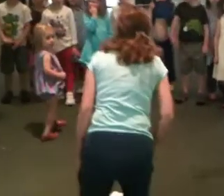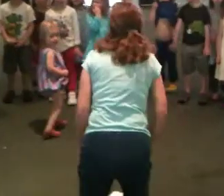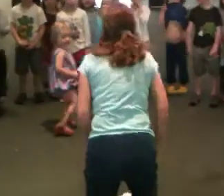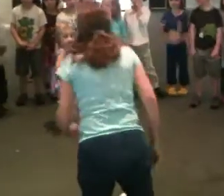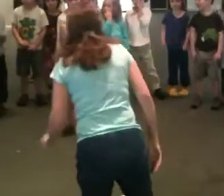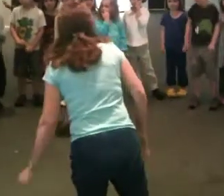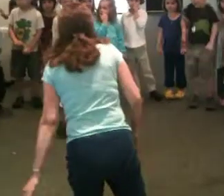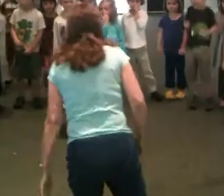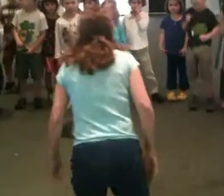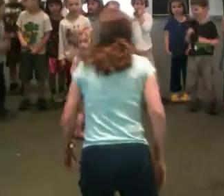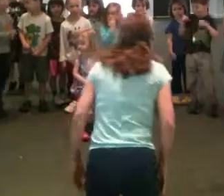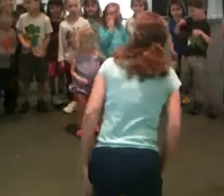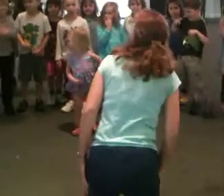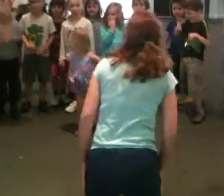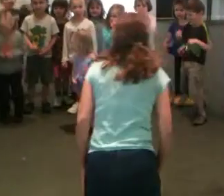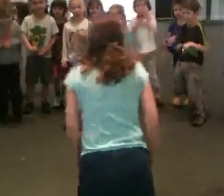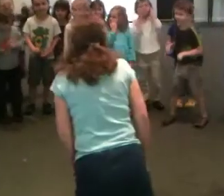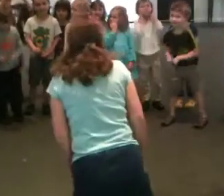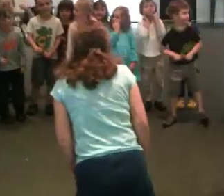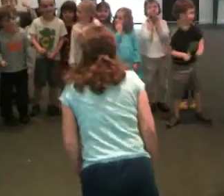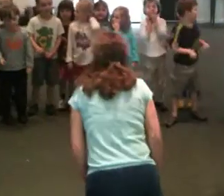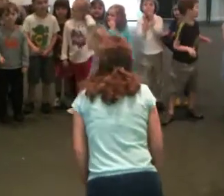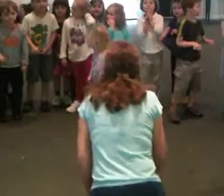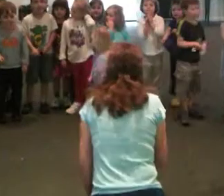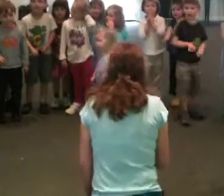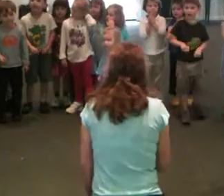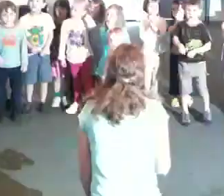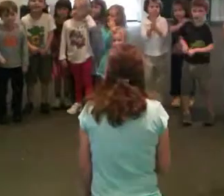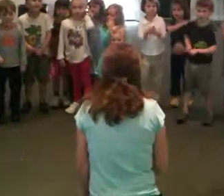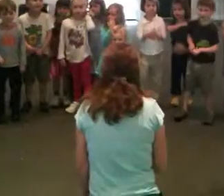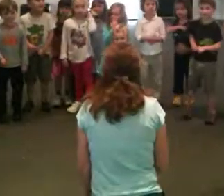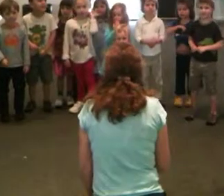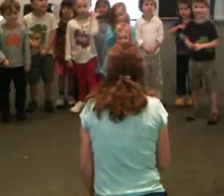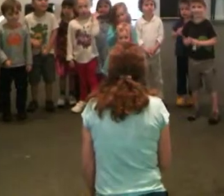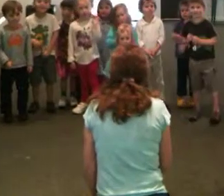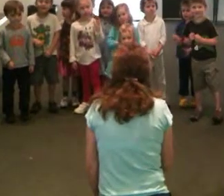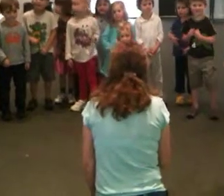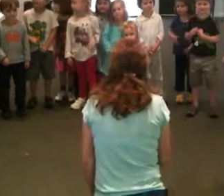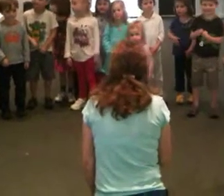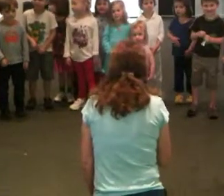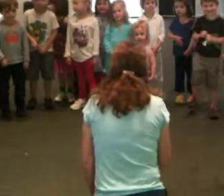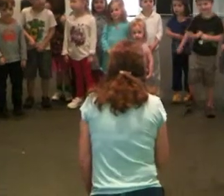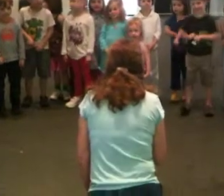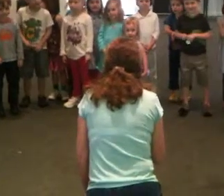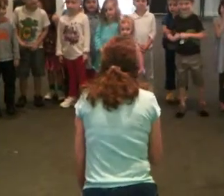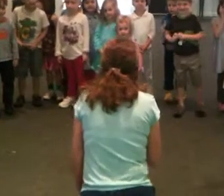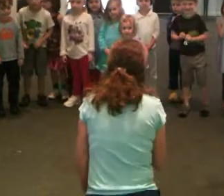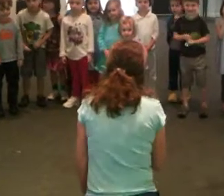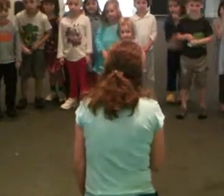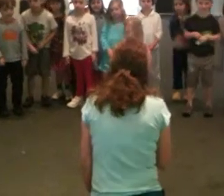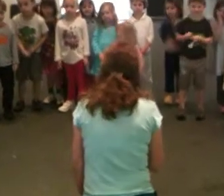ready? Lucas, Vicky. Ready? Okay. We're going to do the signing one first. Ready?